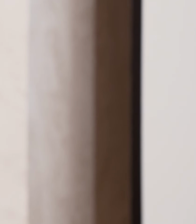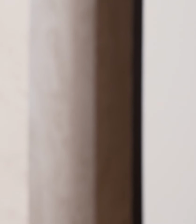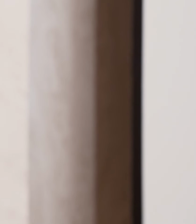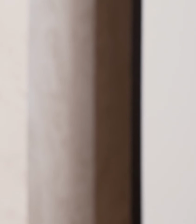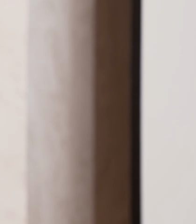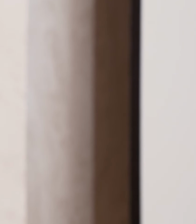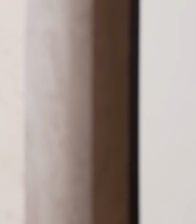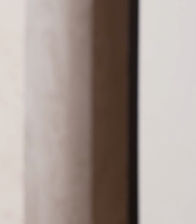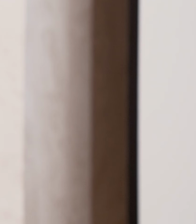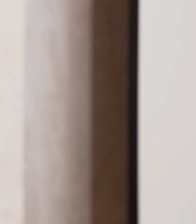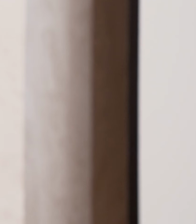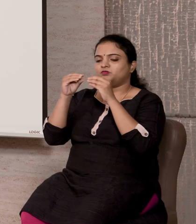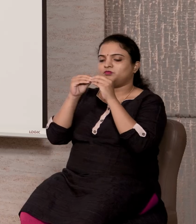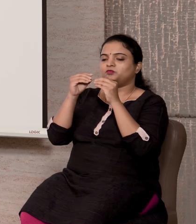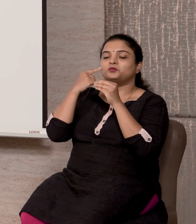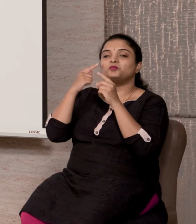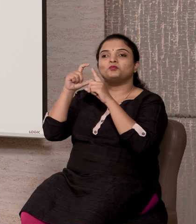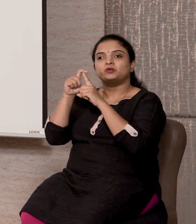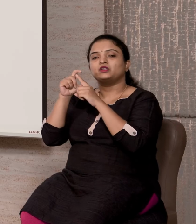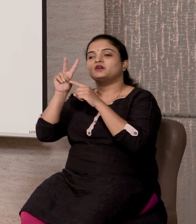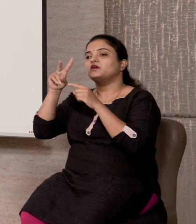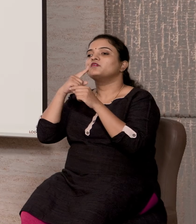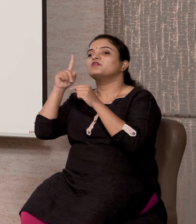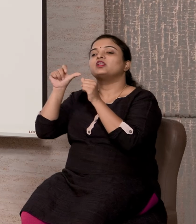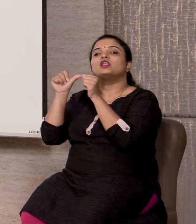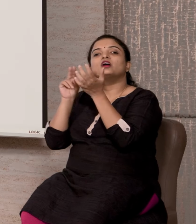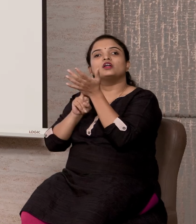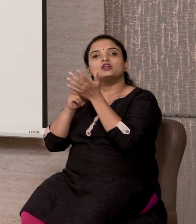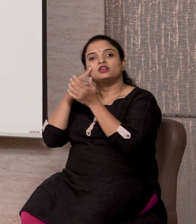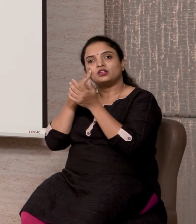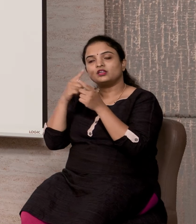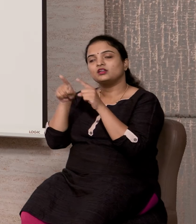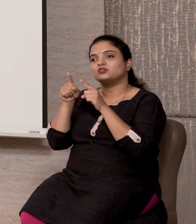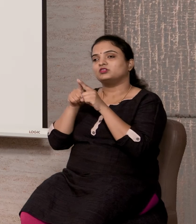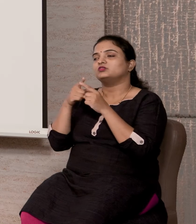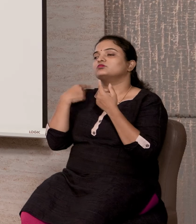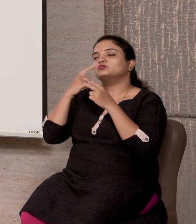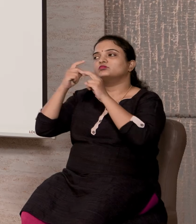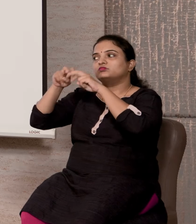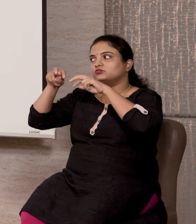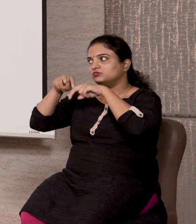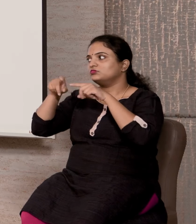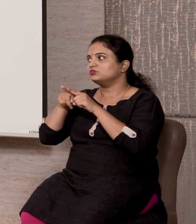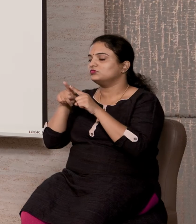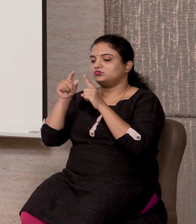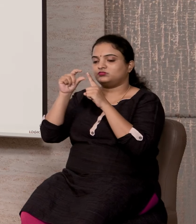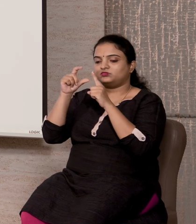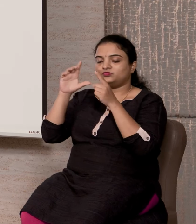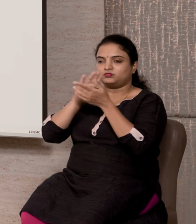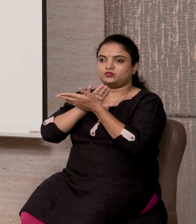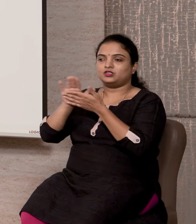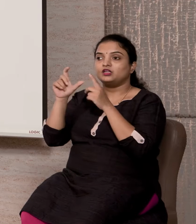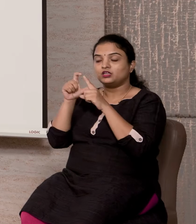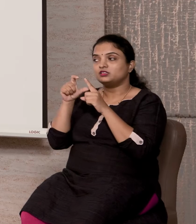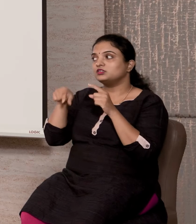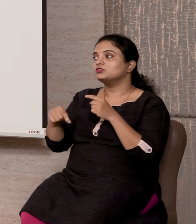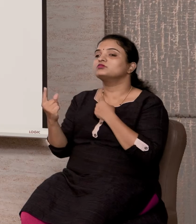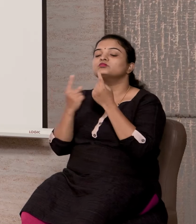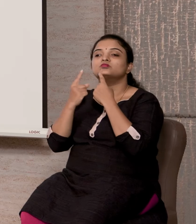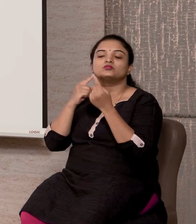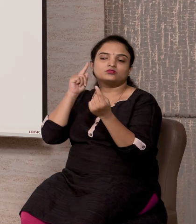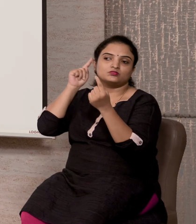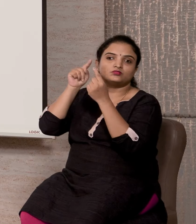Pilani's WILP division. And the third role I play in as a researcher, which is more of a PhD candidate. And today's talk would be